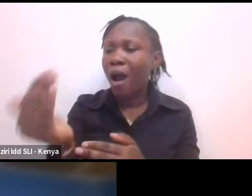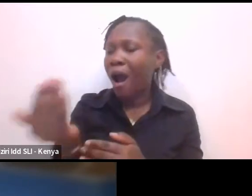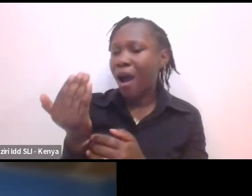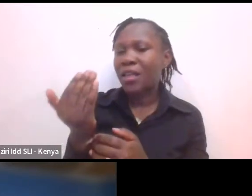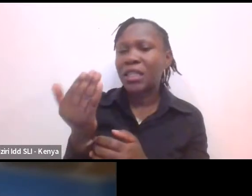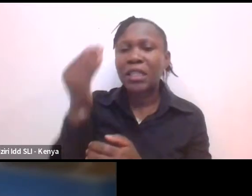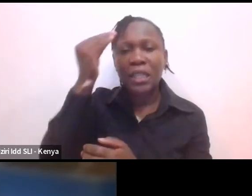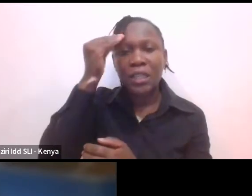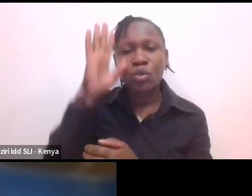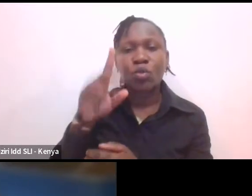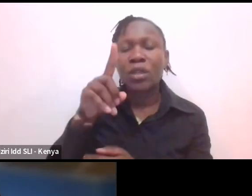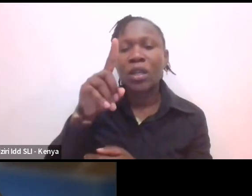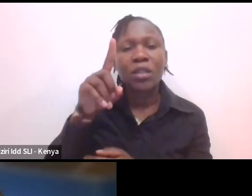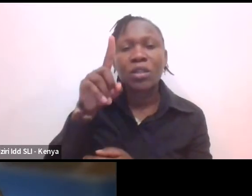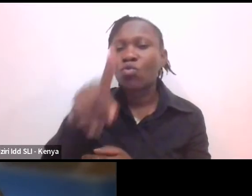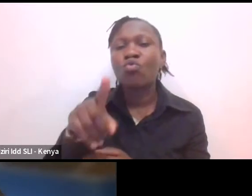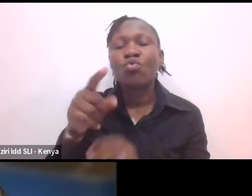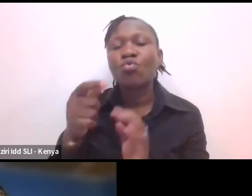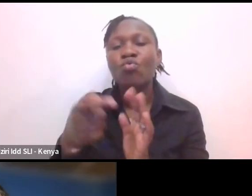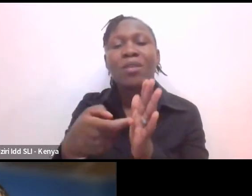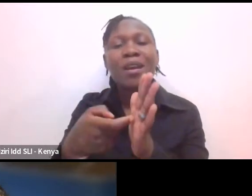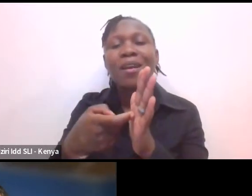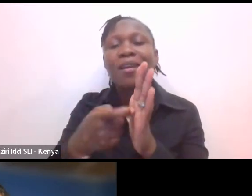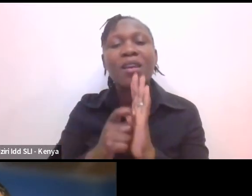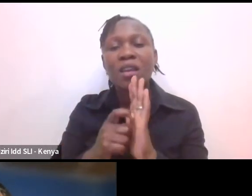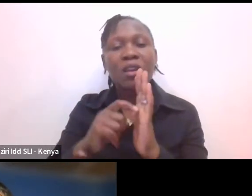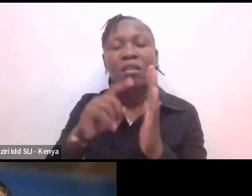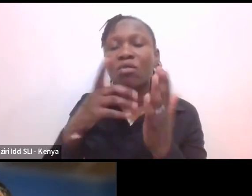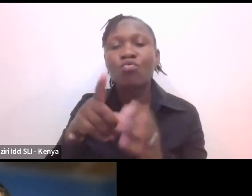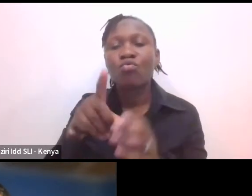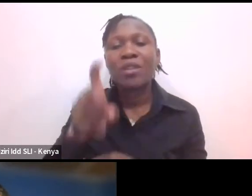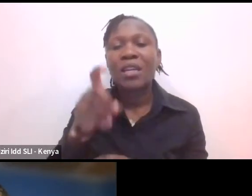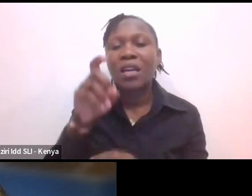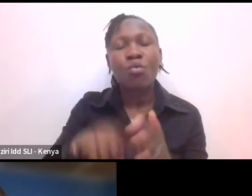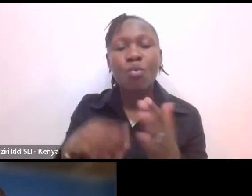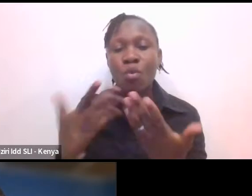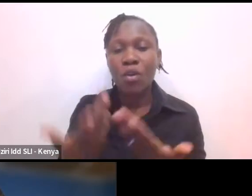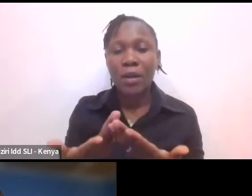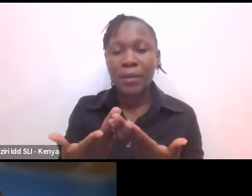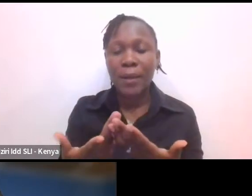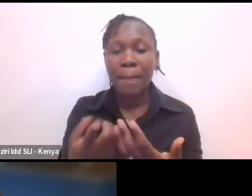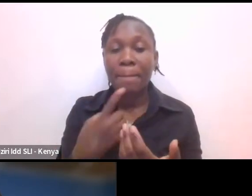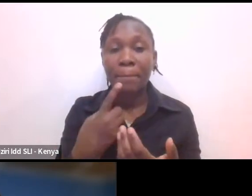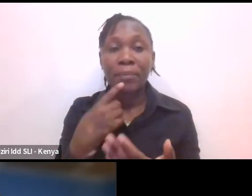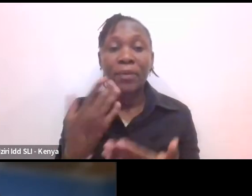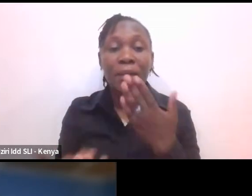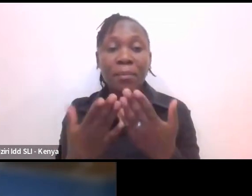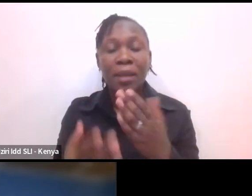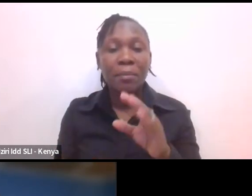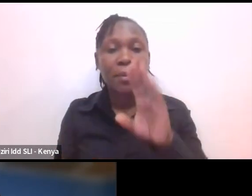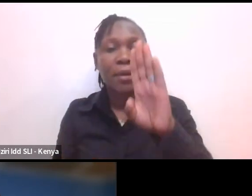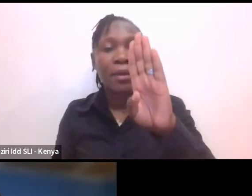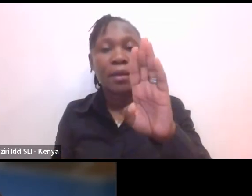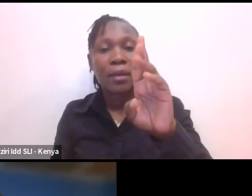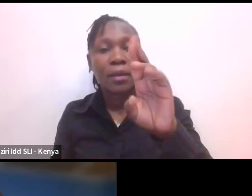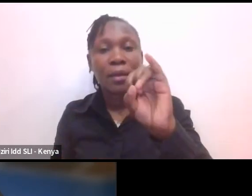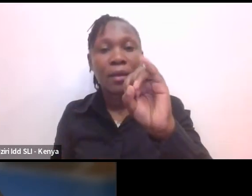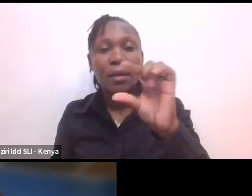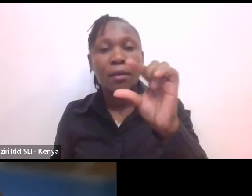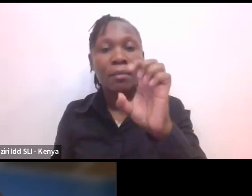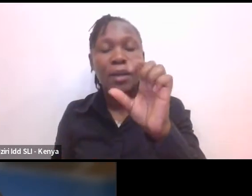but what is your possibility? I mean, I think the bit I would really want above all to emphasize is